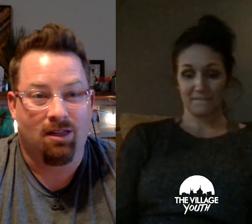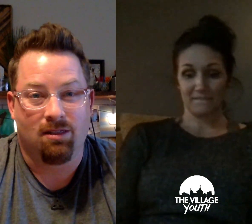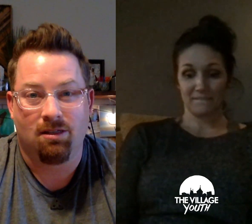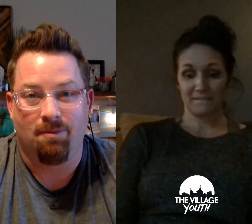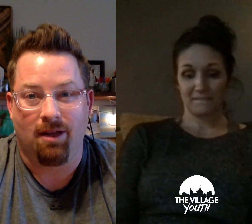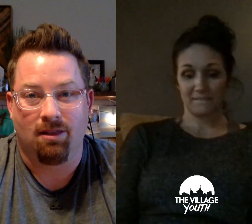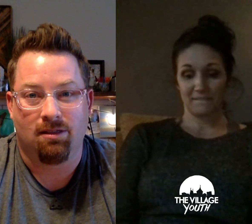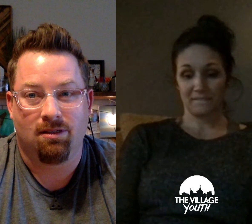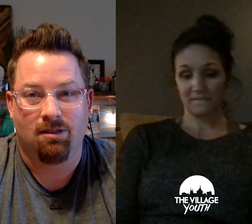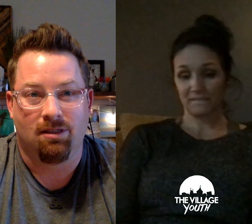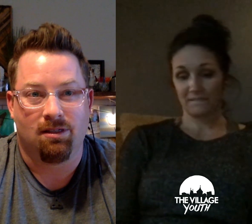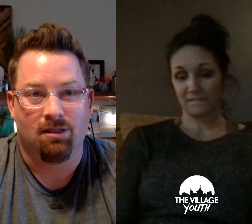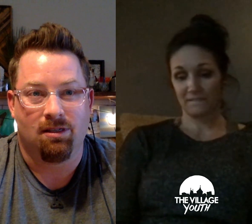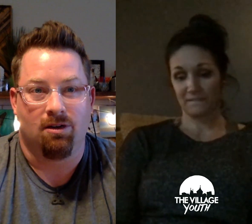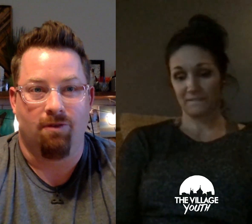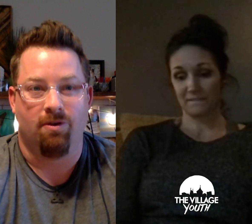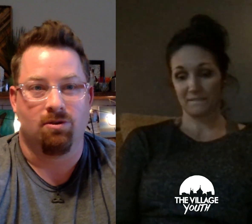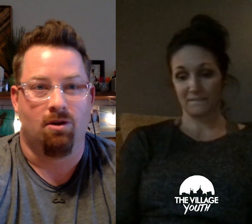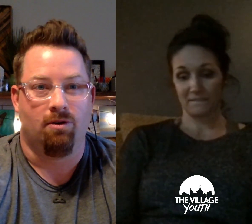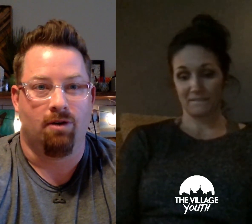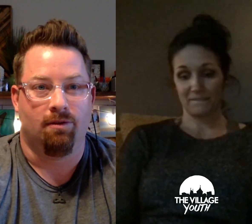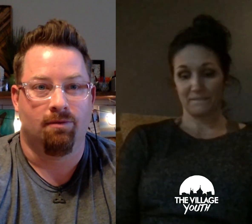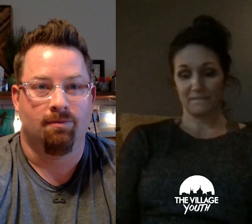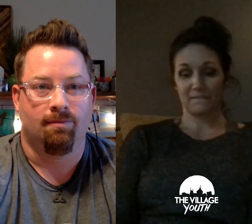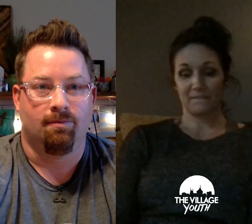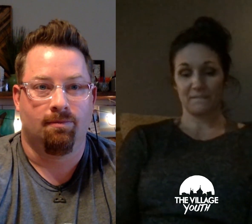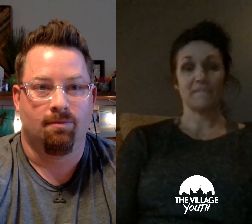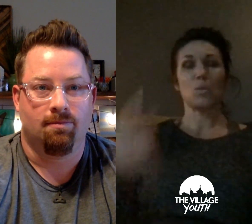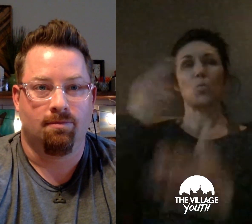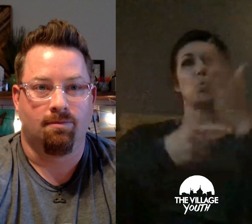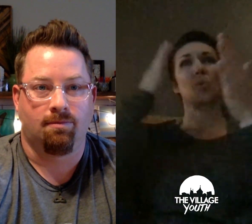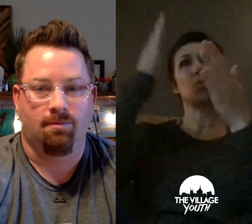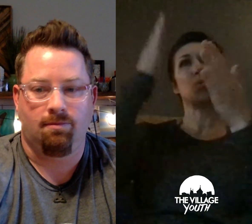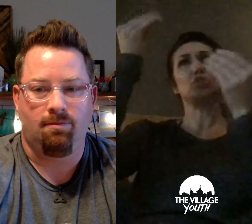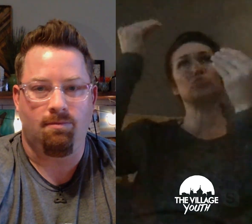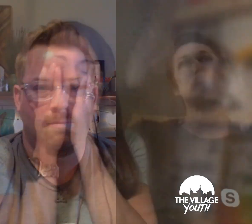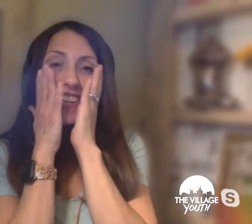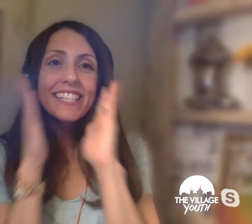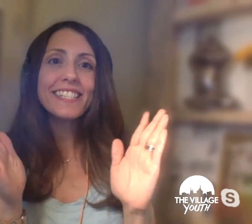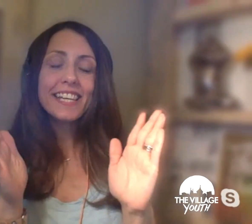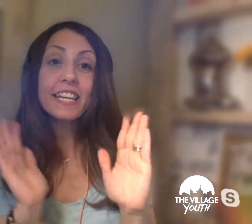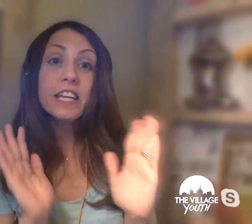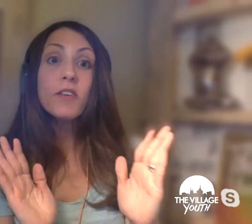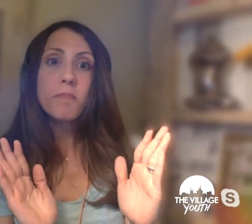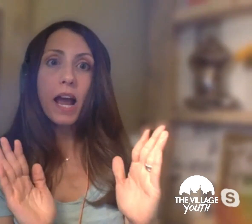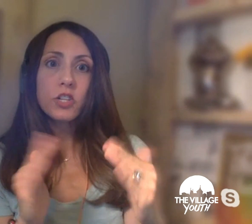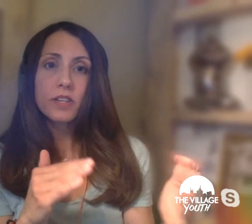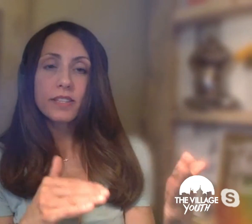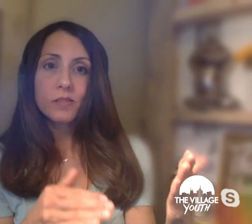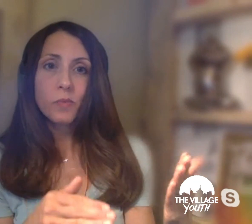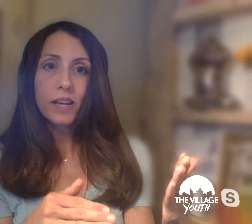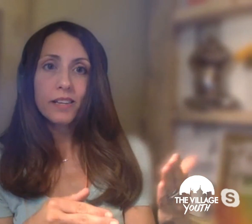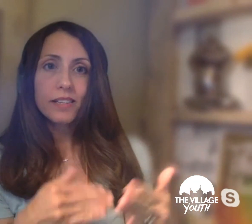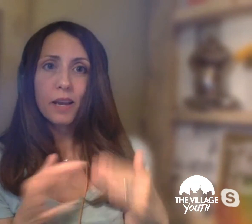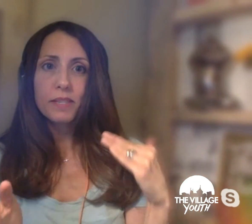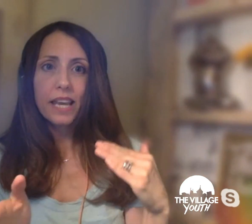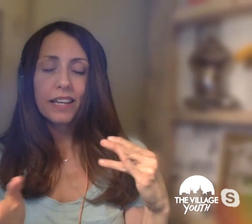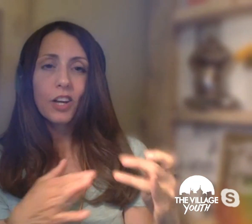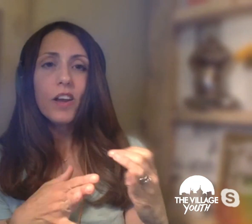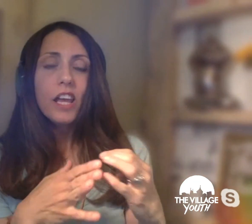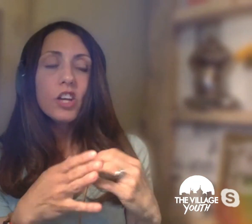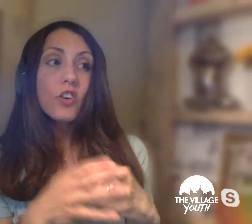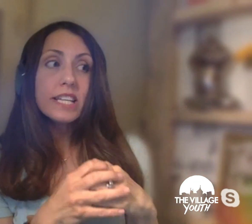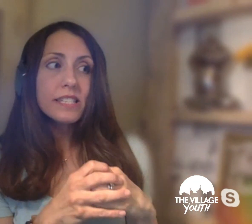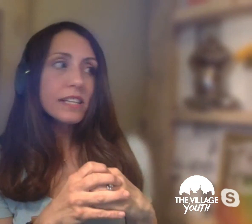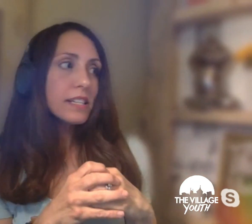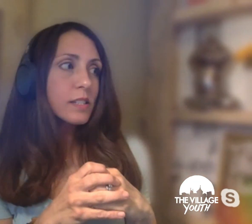would you tell us about this, since this isn't your first go around? Yeah, I mean, I think your instinct, and even mine during this one, because I was like,